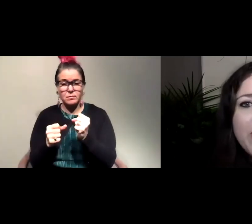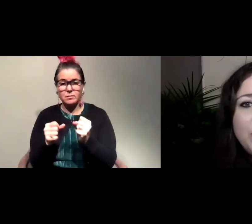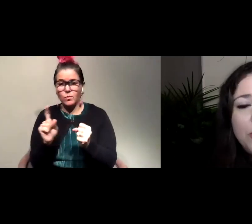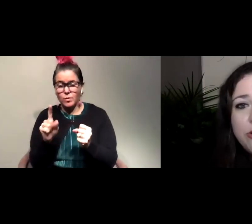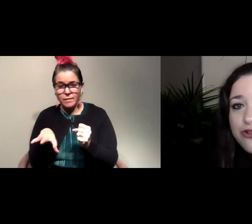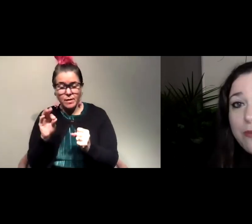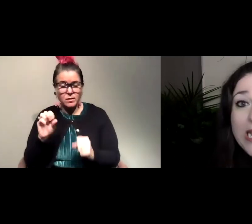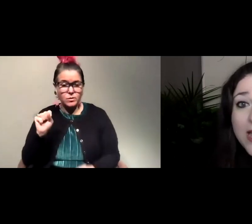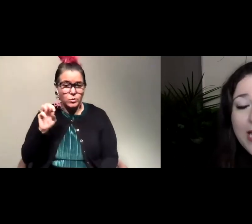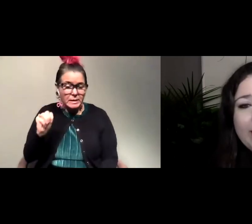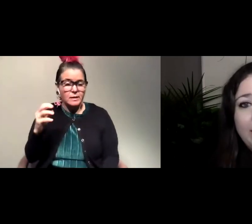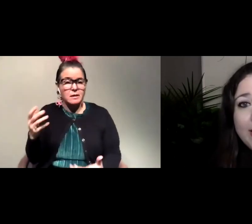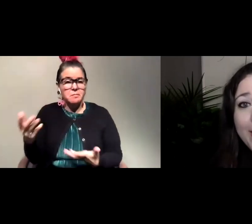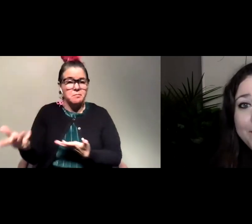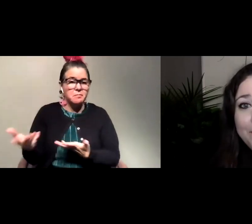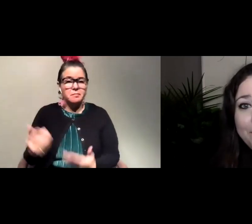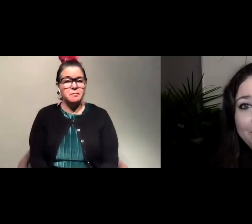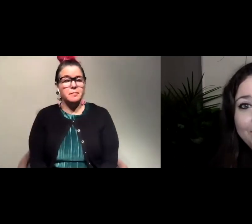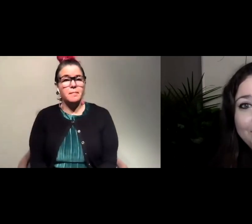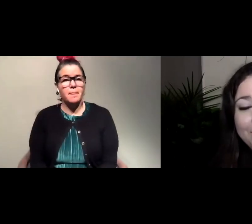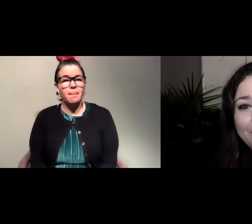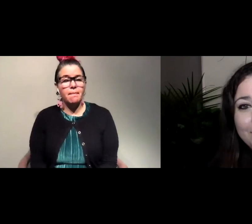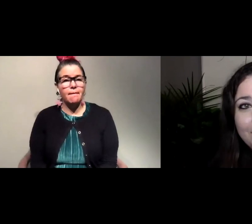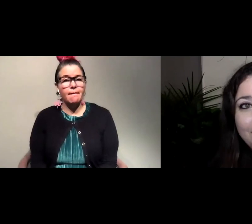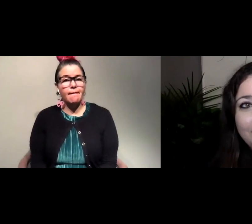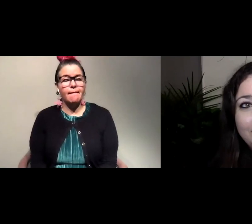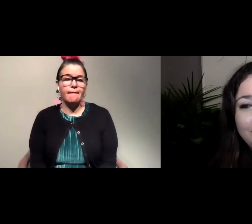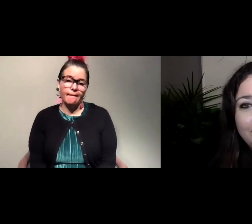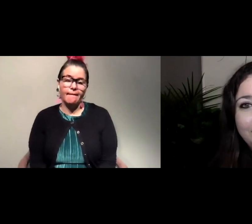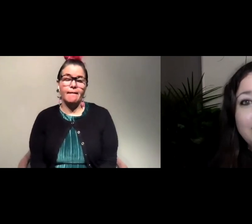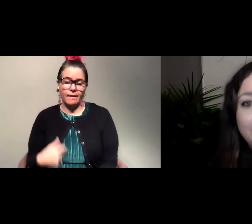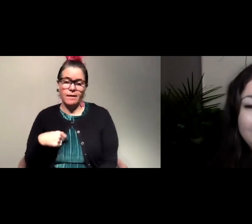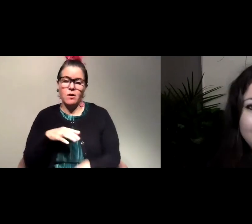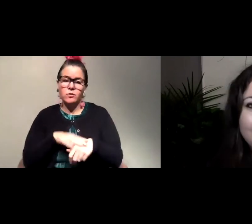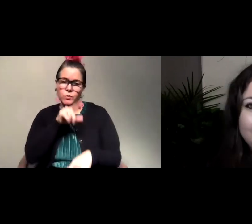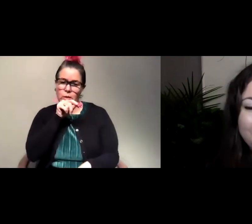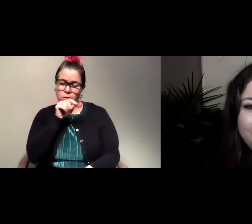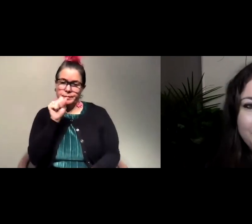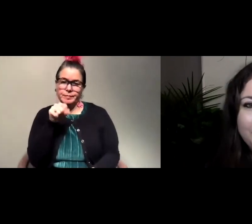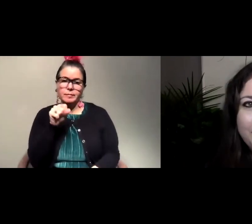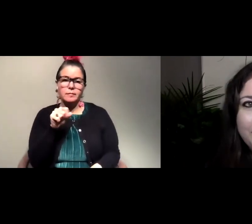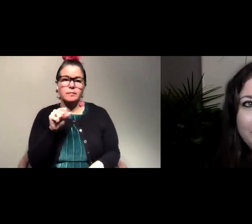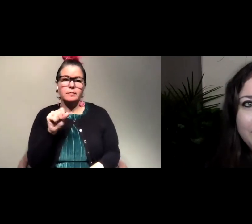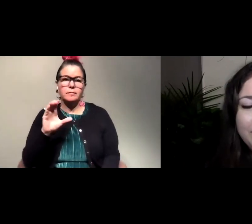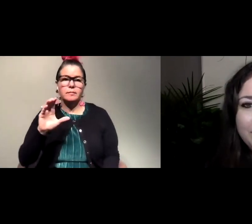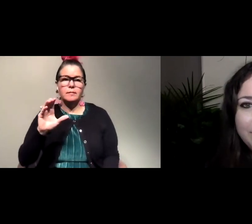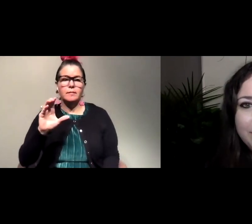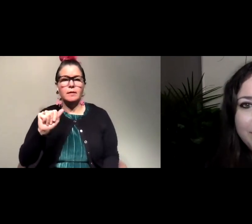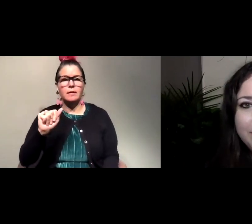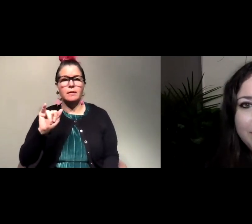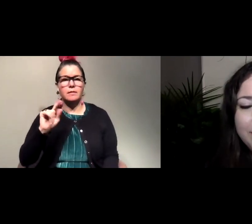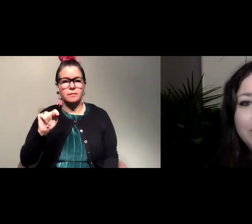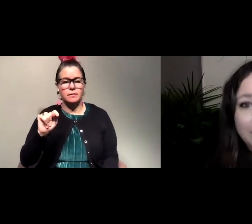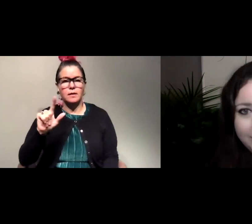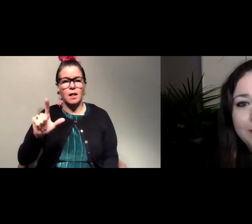that we can find you on social media, anything like that? Um, so I am on Twitter. Uh, so it's Kate with a C L